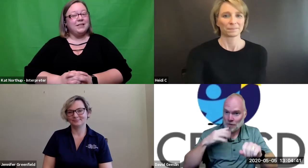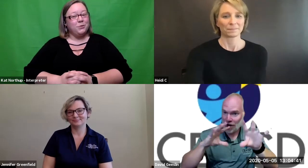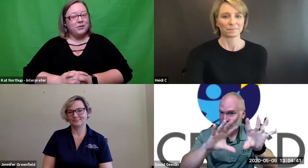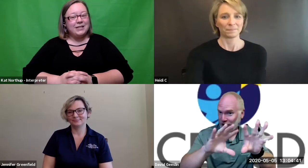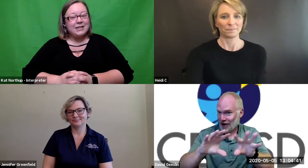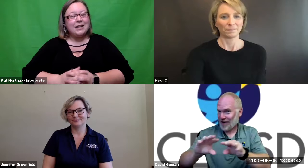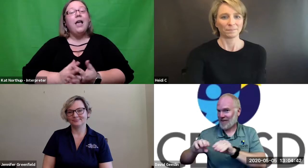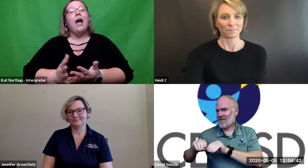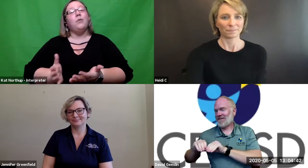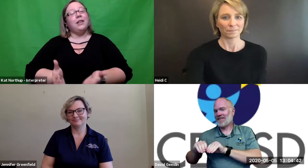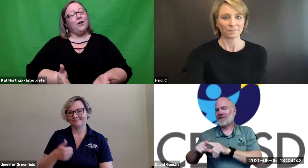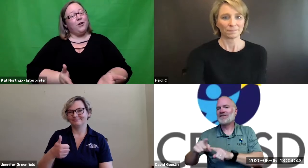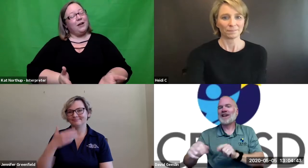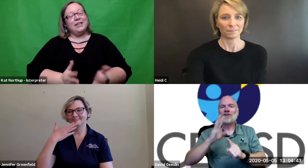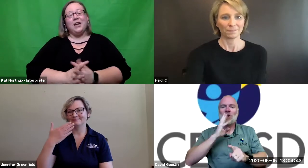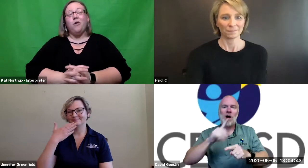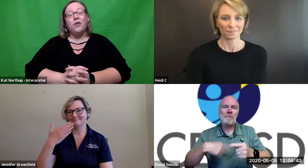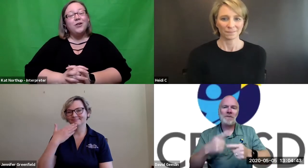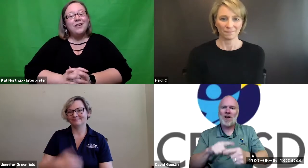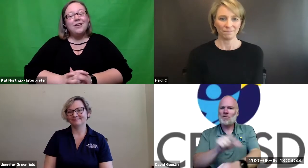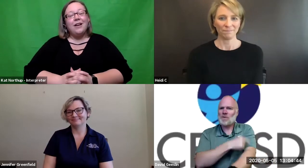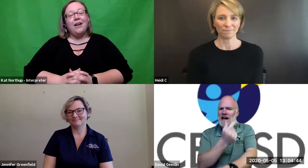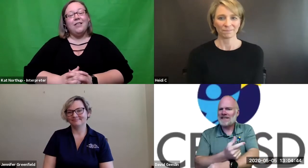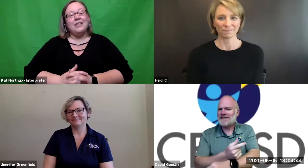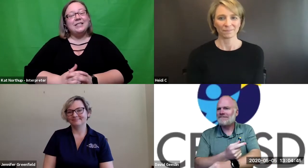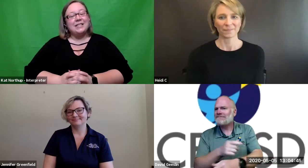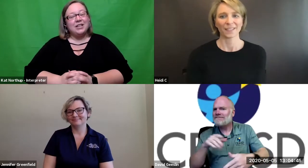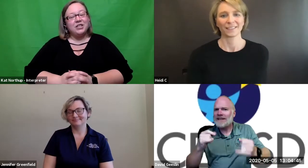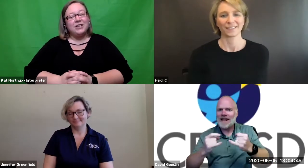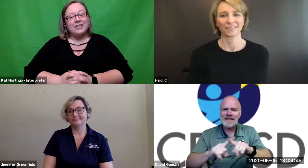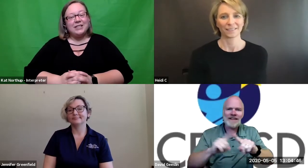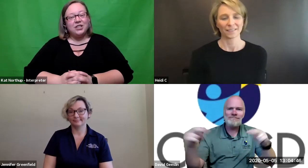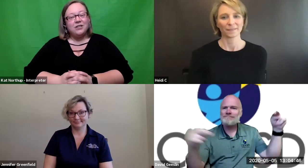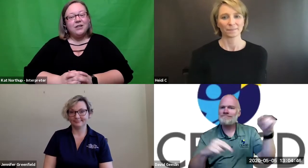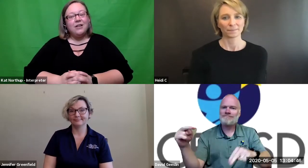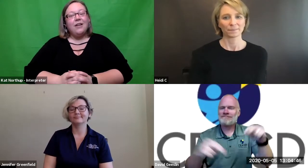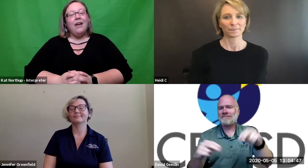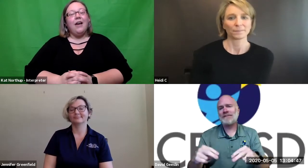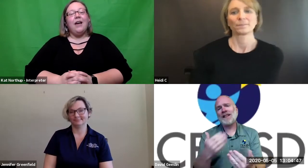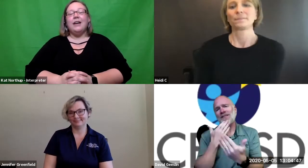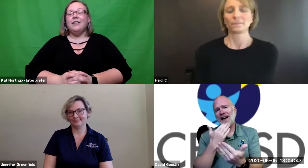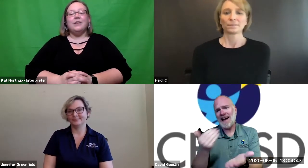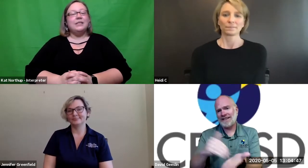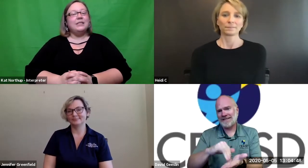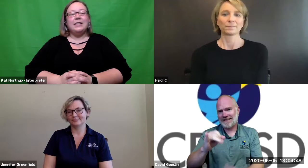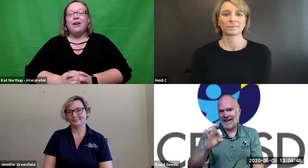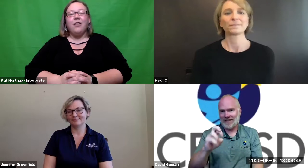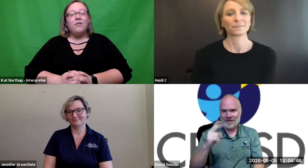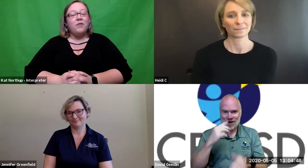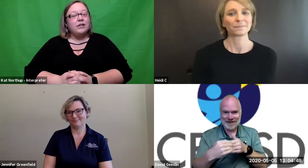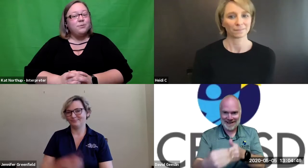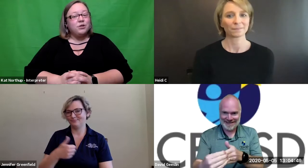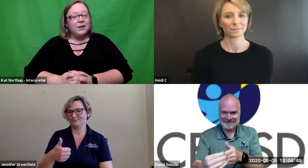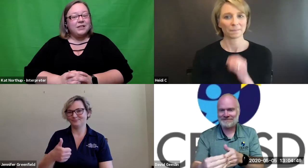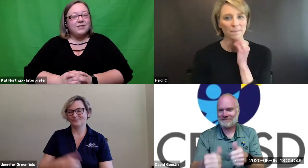Phillips as superintendent. I will let her now take over this discussion and this session. And let's see all